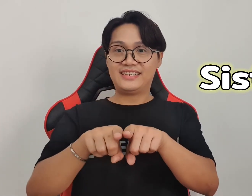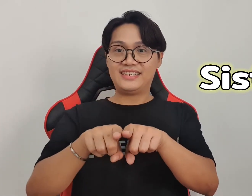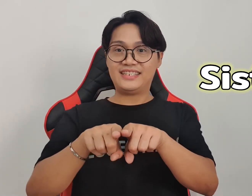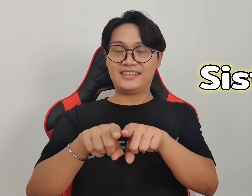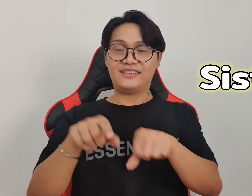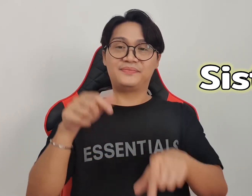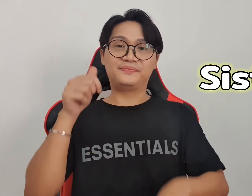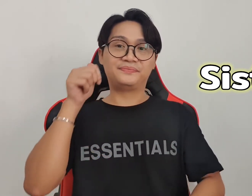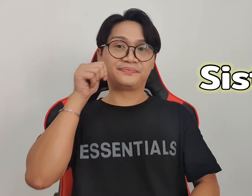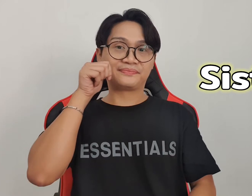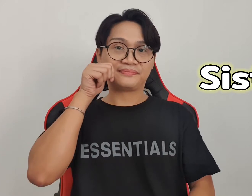Sister.